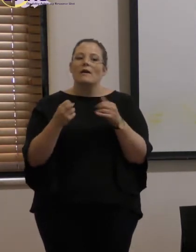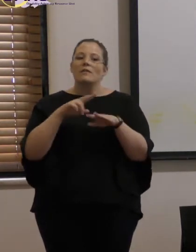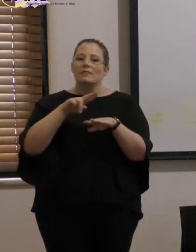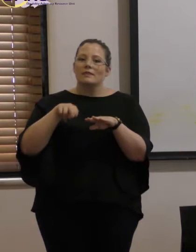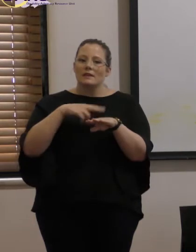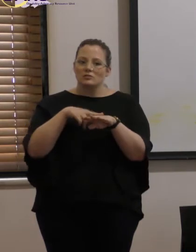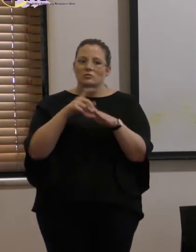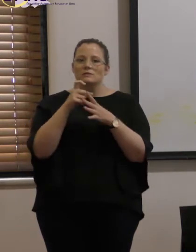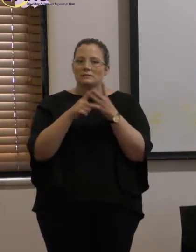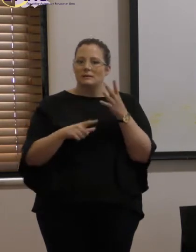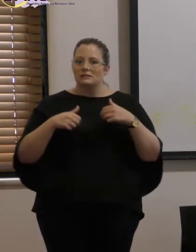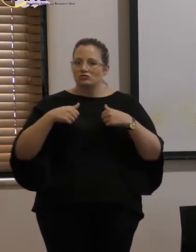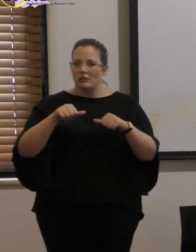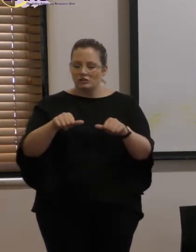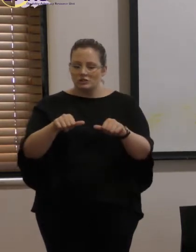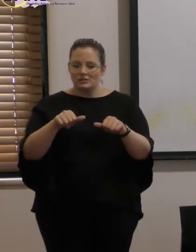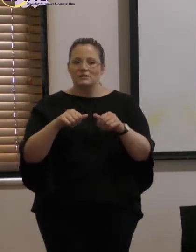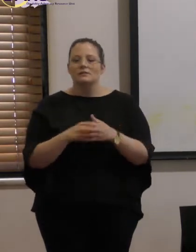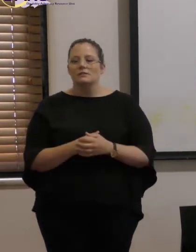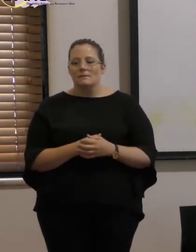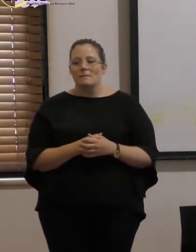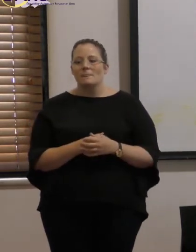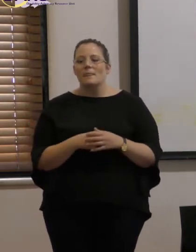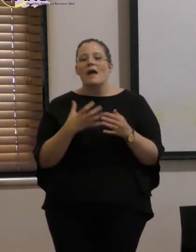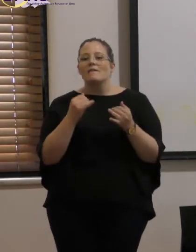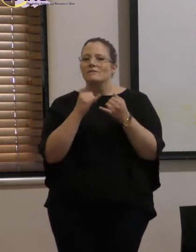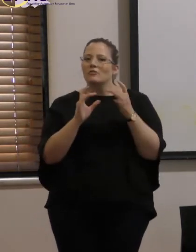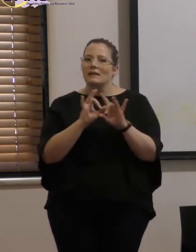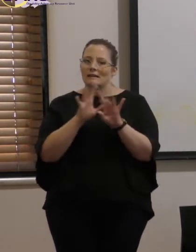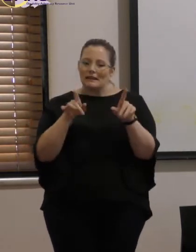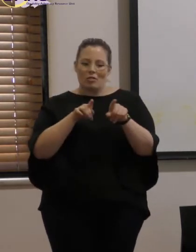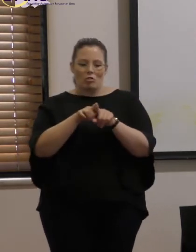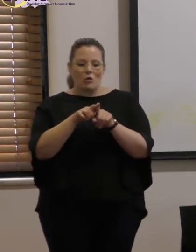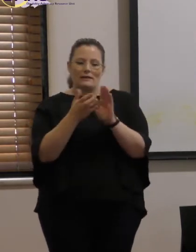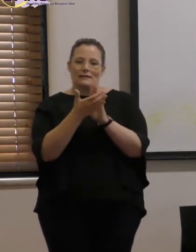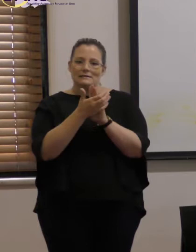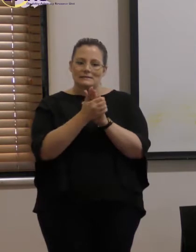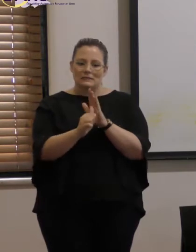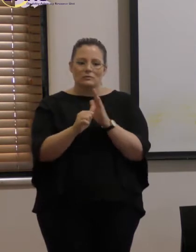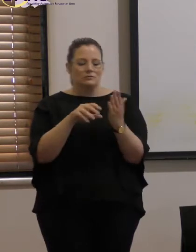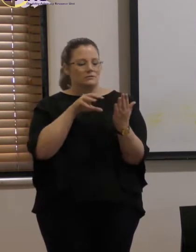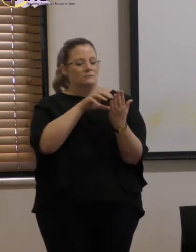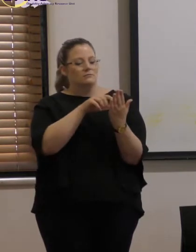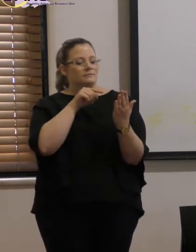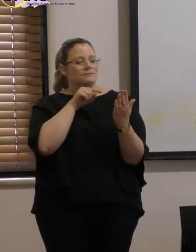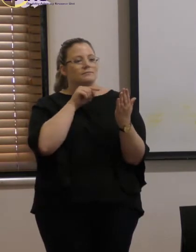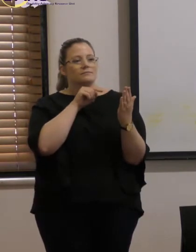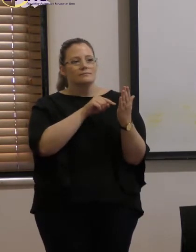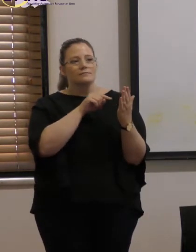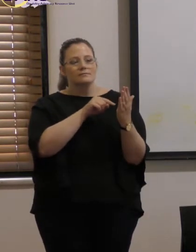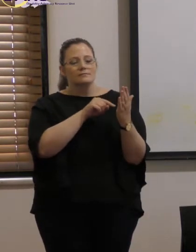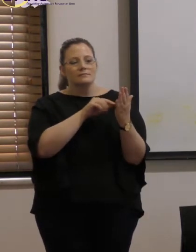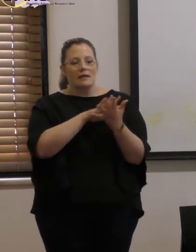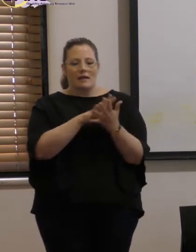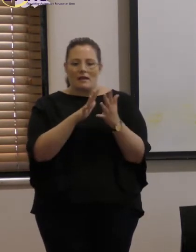going to refer to, which has a very clear learning and skills section in it. And that is basically